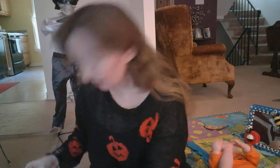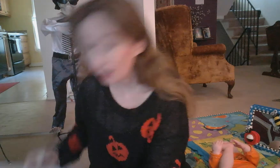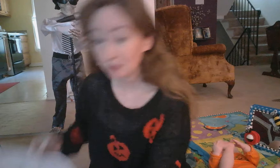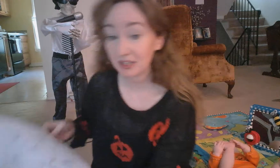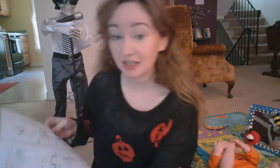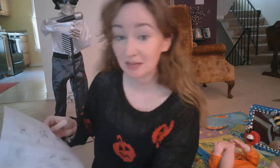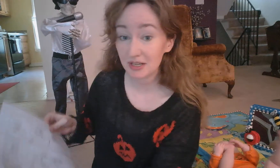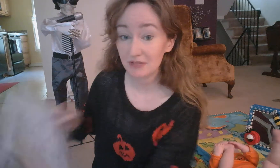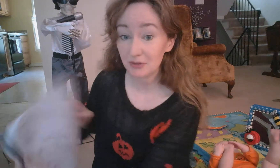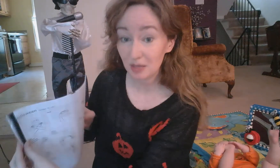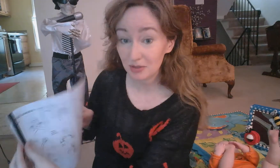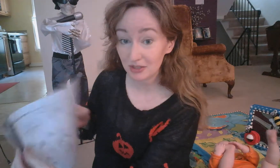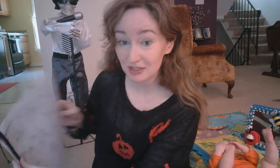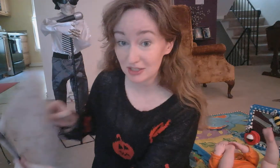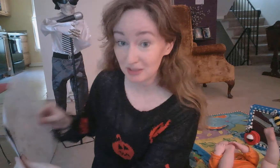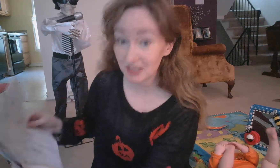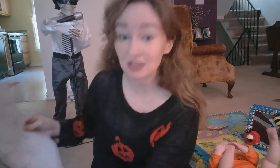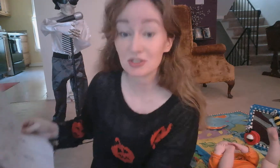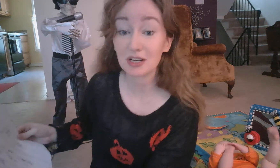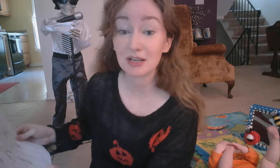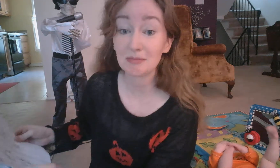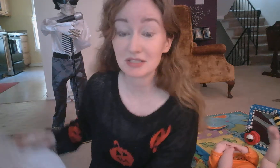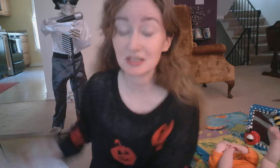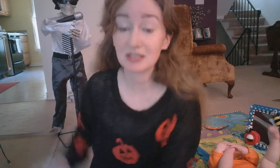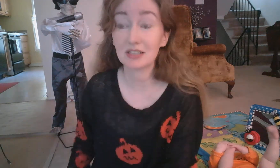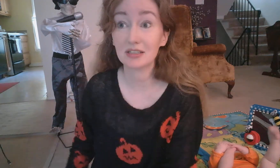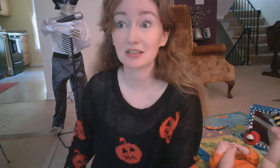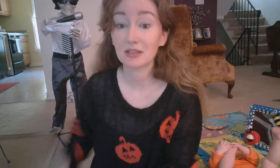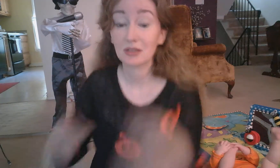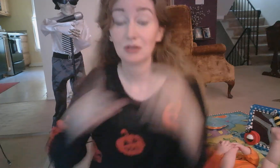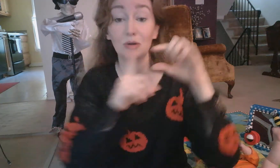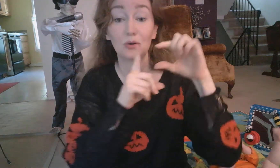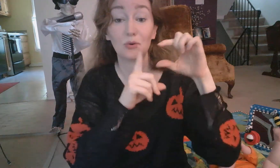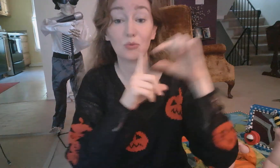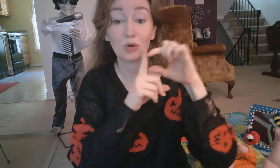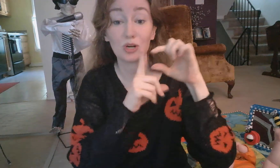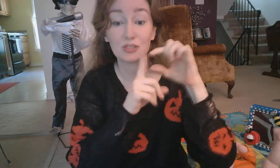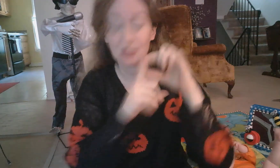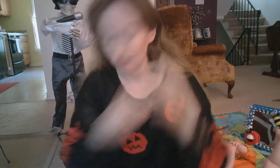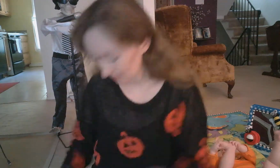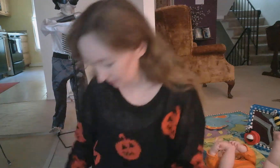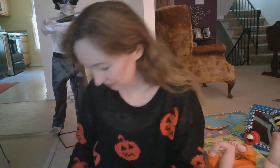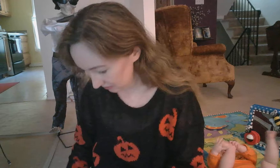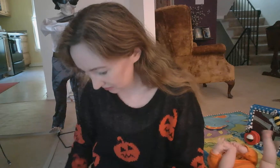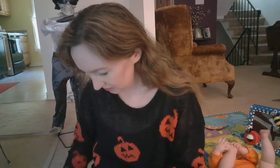I'm looking at my vocabulary sheet and making sure I didn't miss any words.